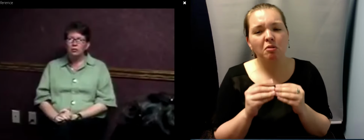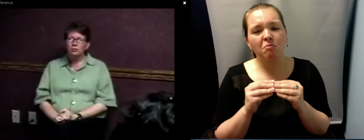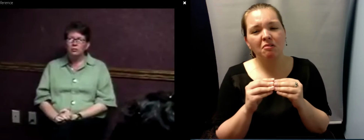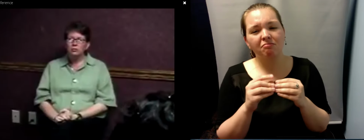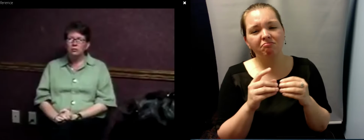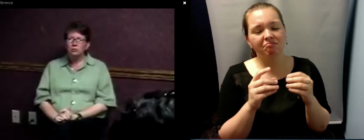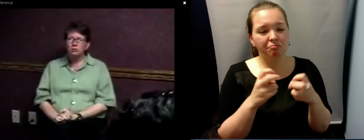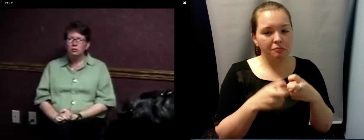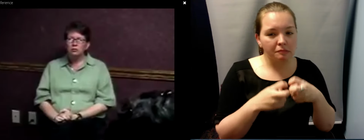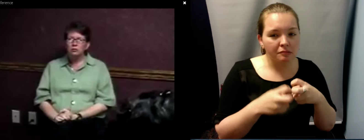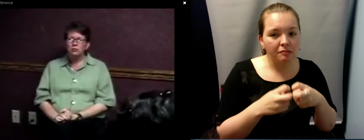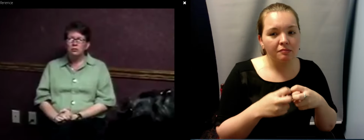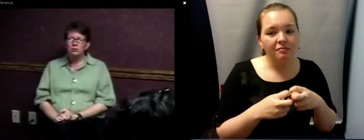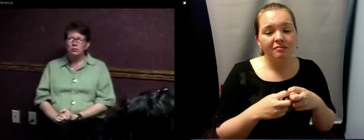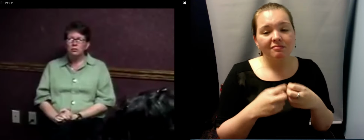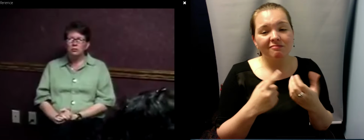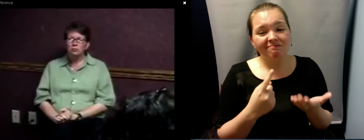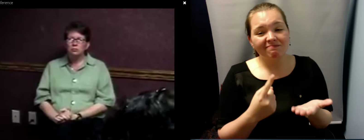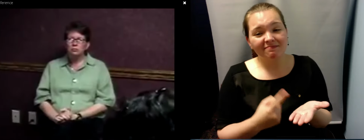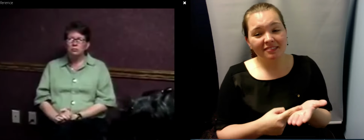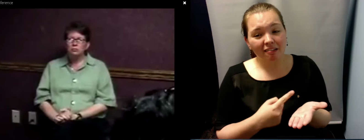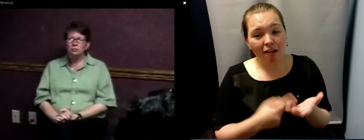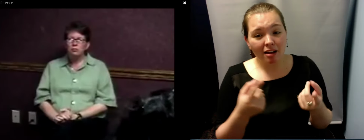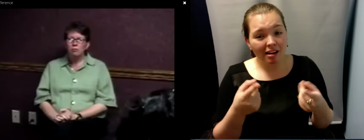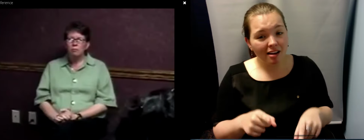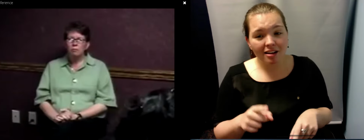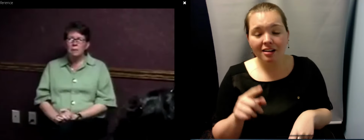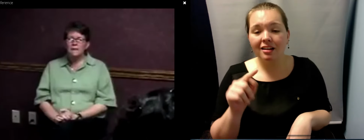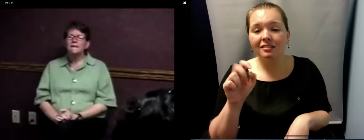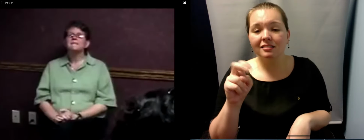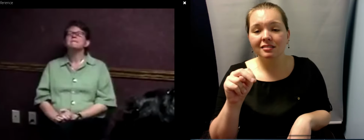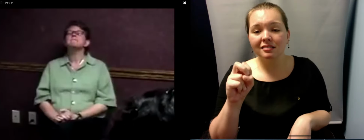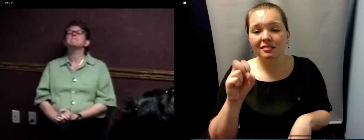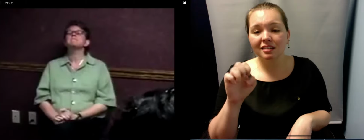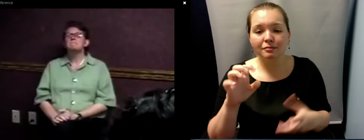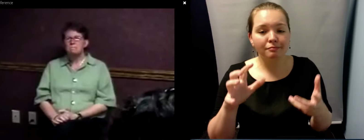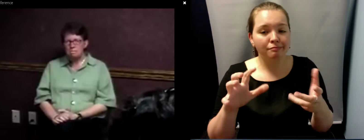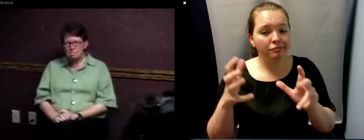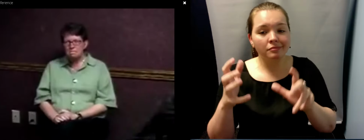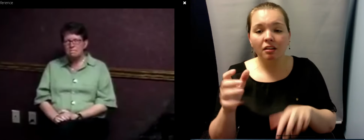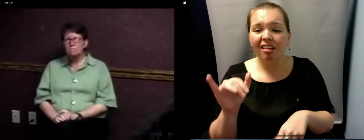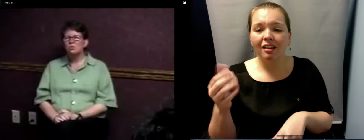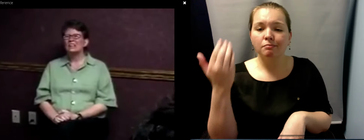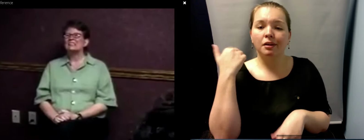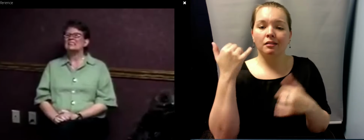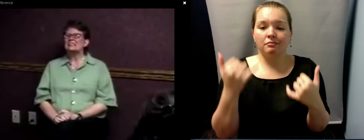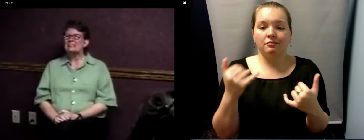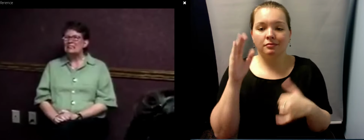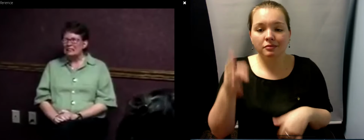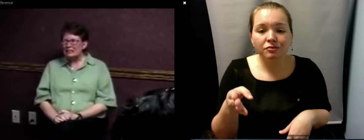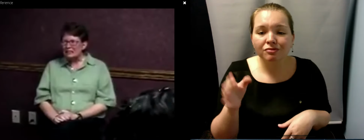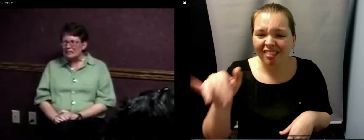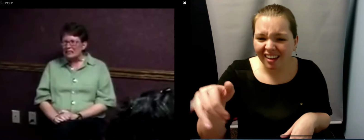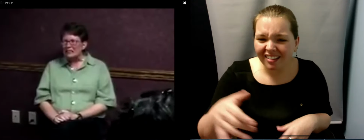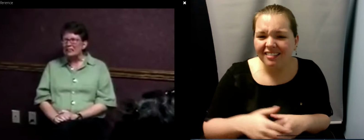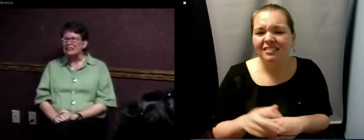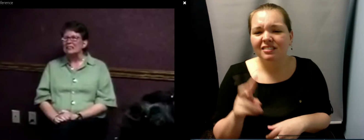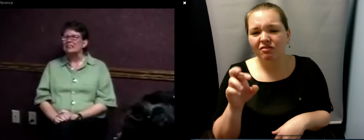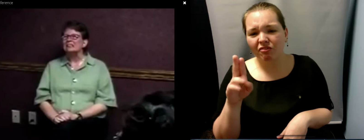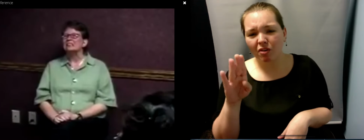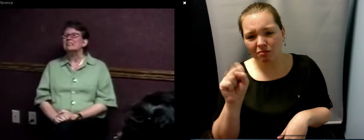sometimes confuses tense, like past tense, future tense. Like, there are a lot of verbs that are really